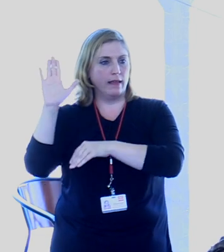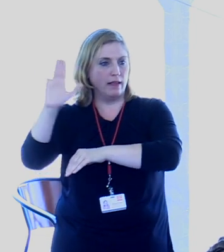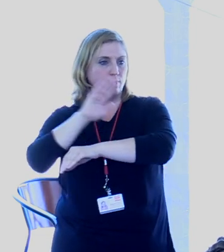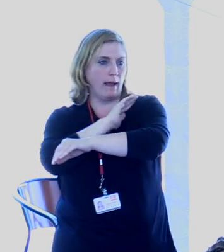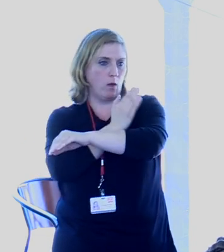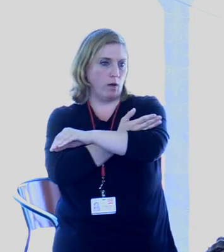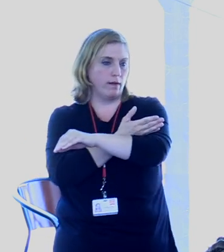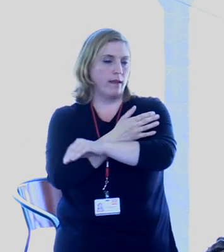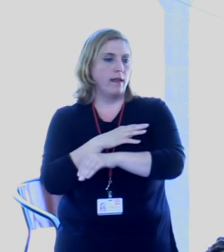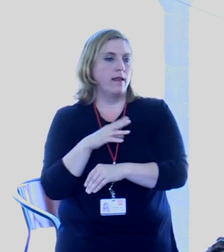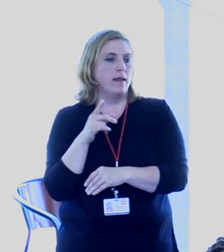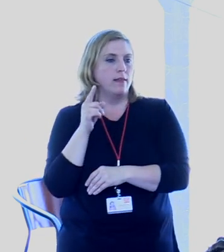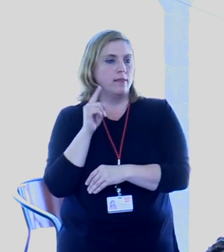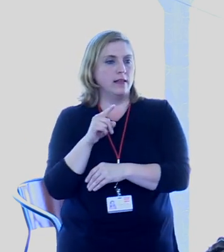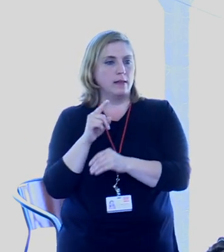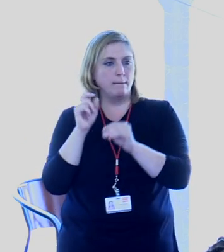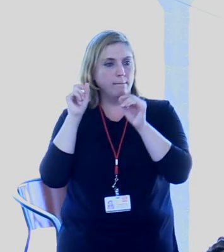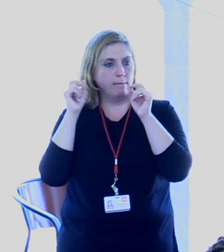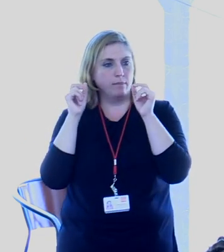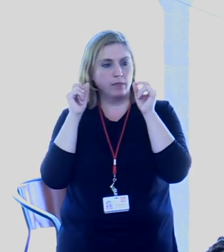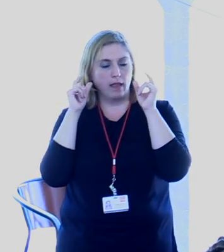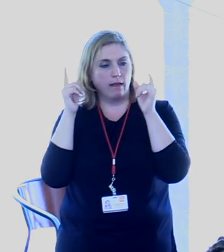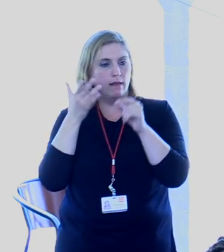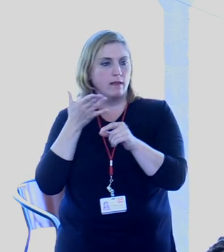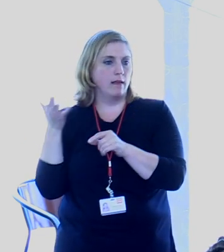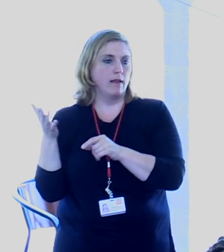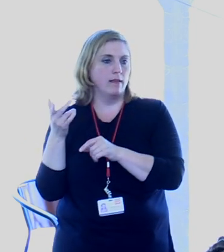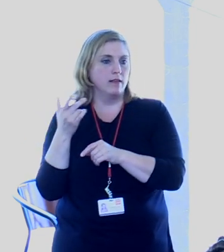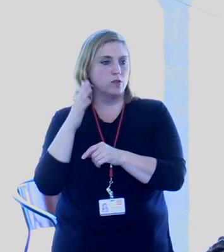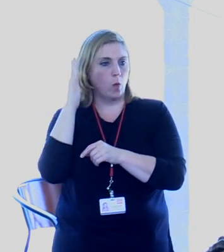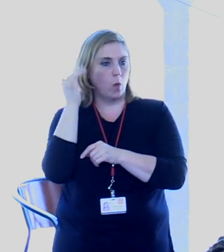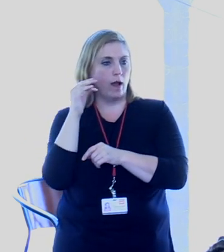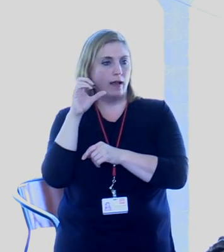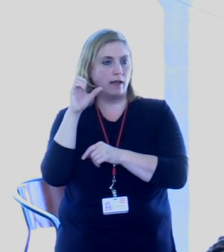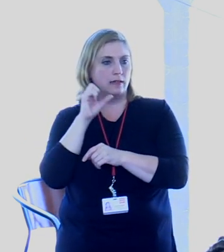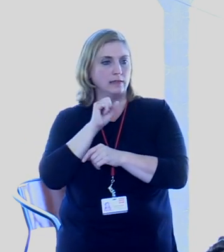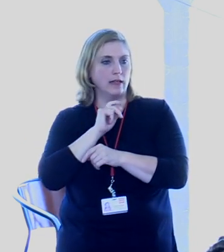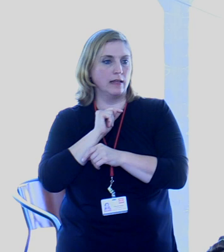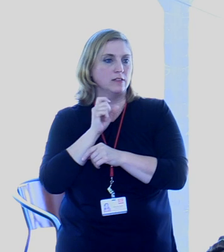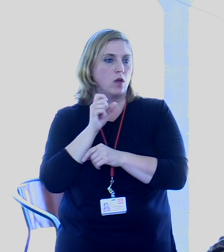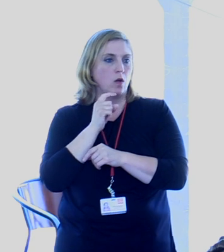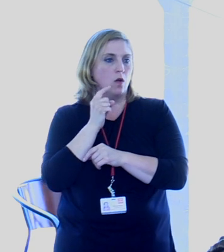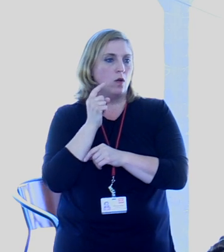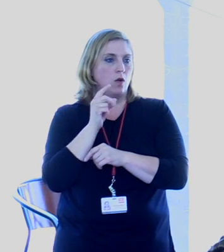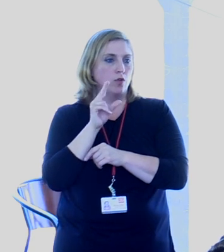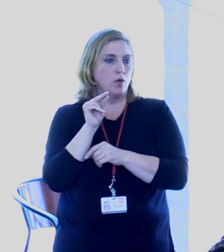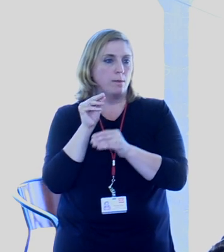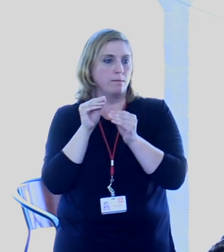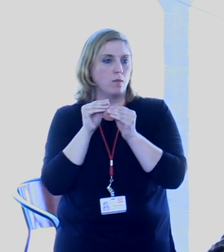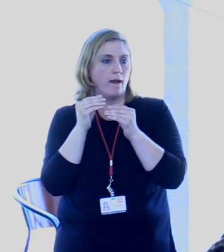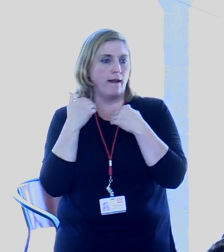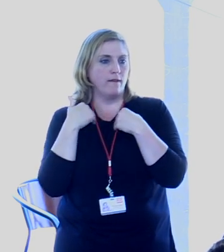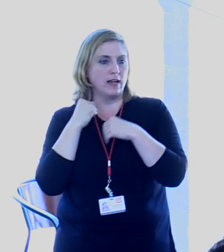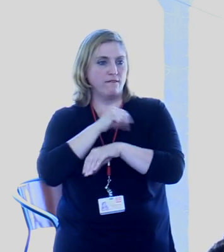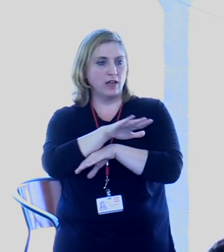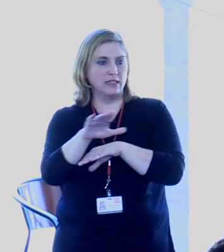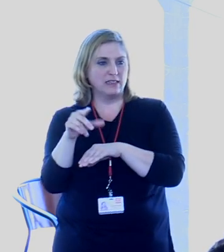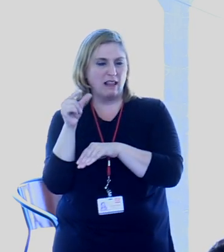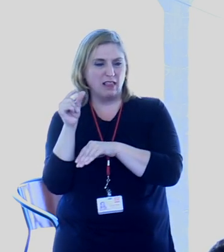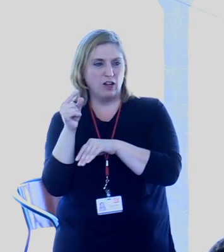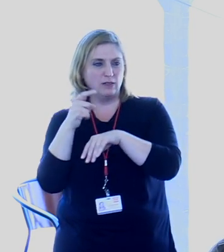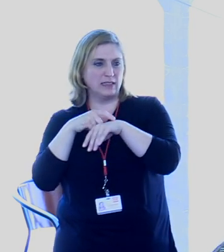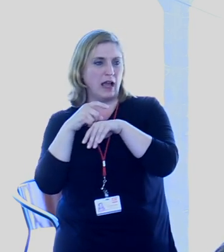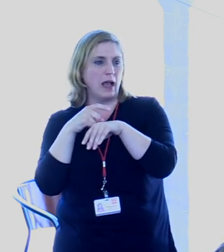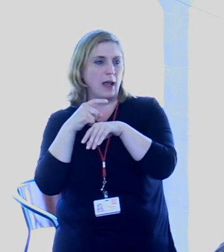power. This is the remarkable thing. And this is why saints are no longer simply having an effect in a little time